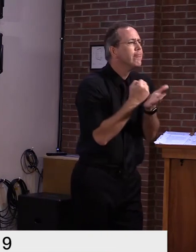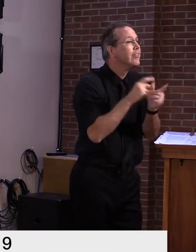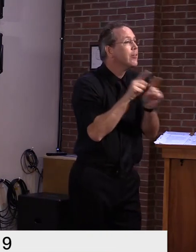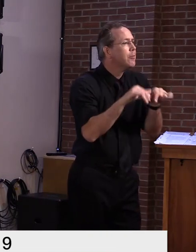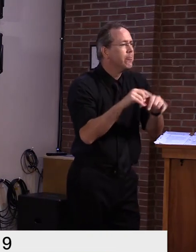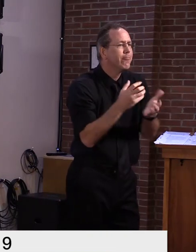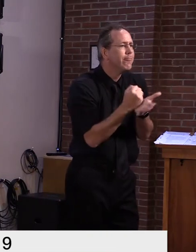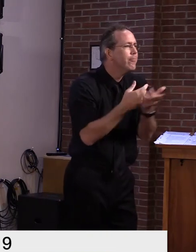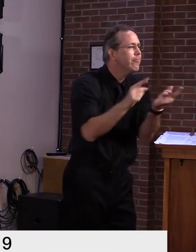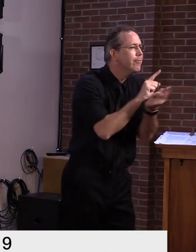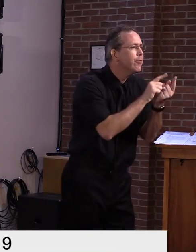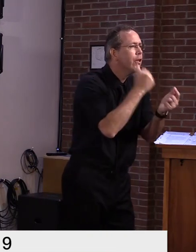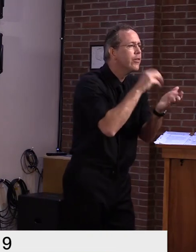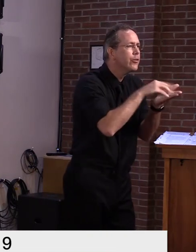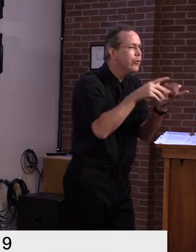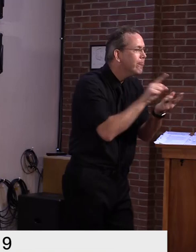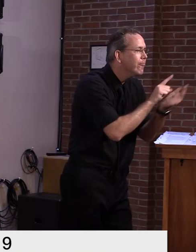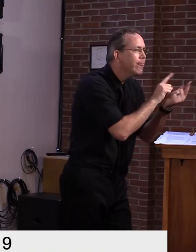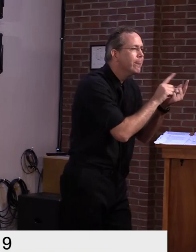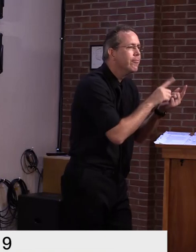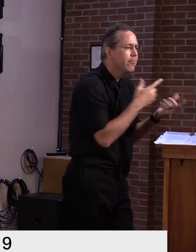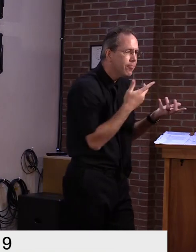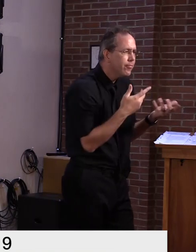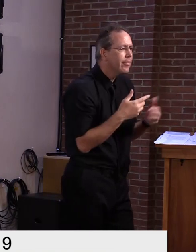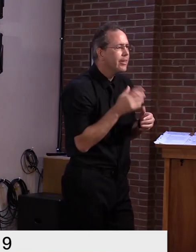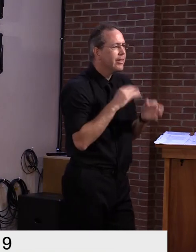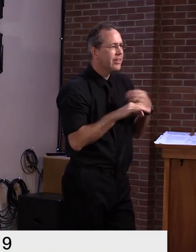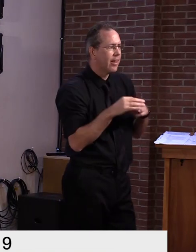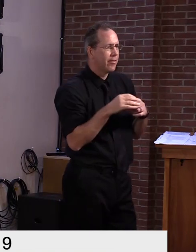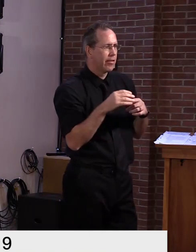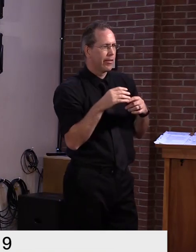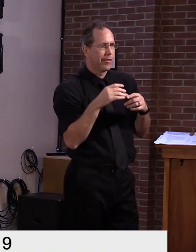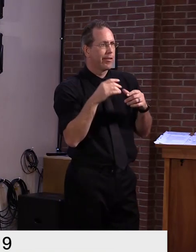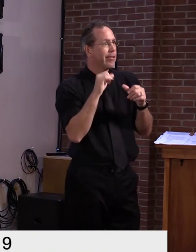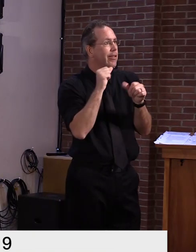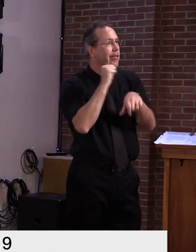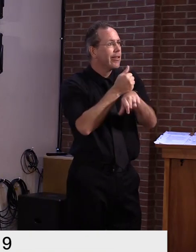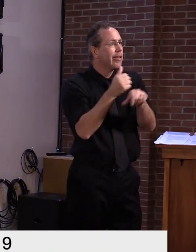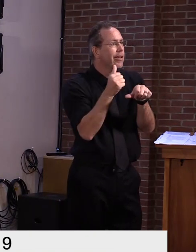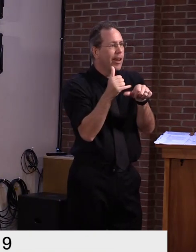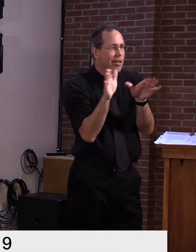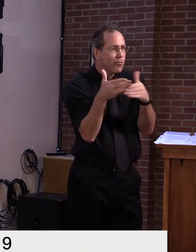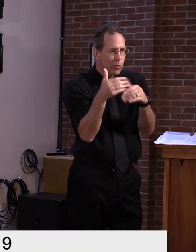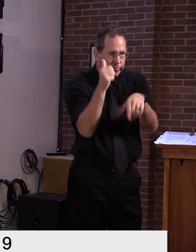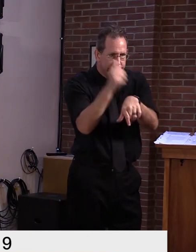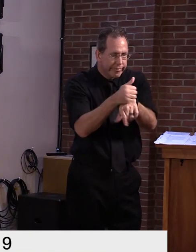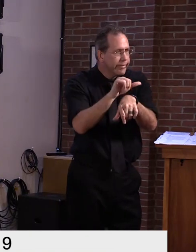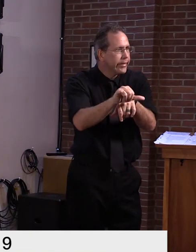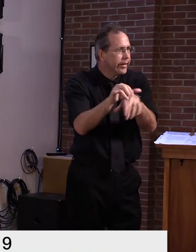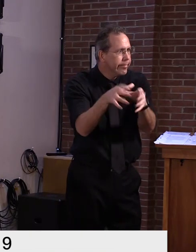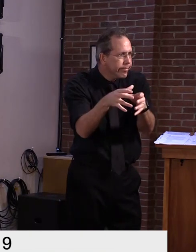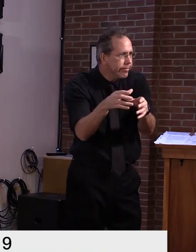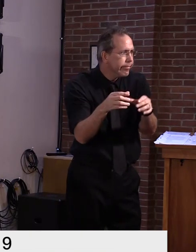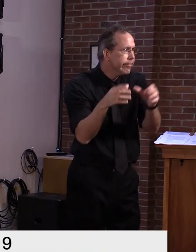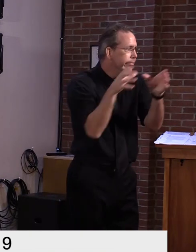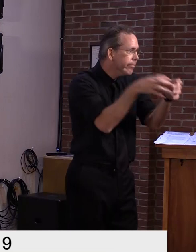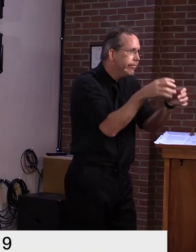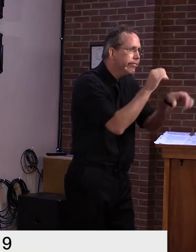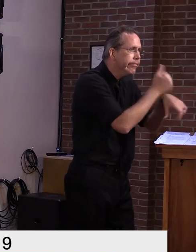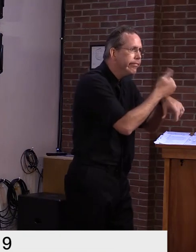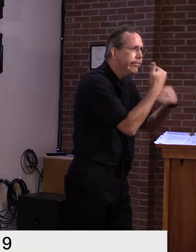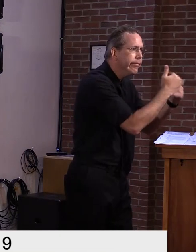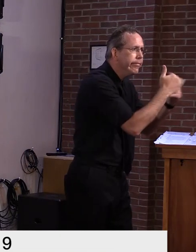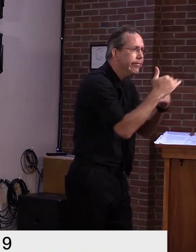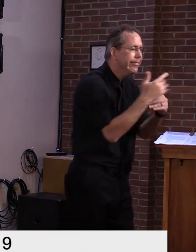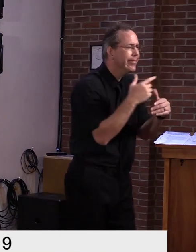Is this better than being in the classroom? No. But at the same time, we're just going to have to wait and see and make